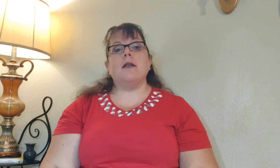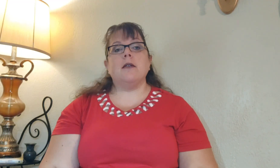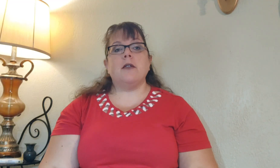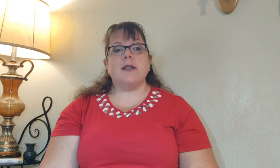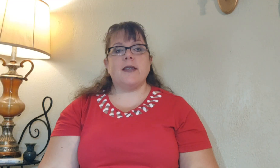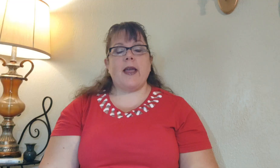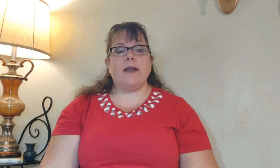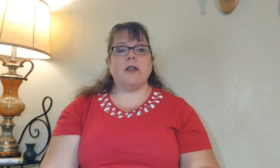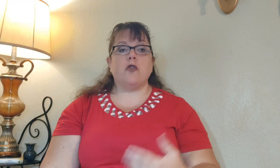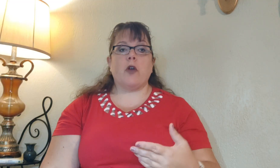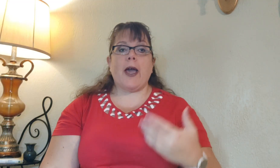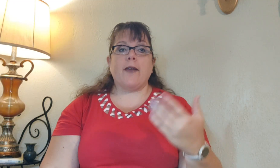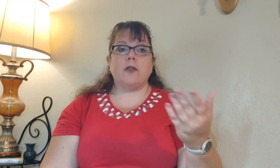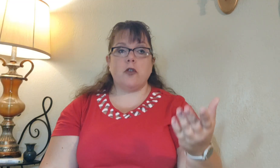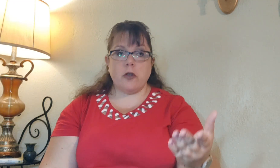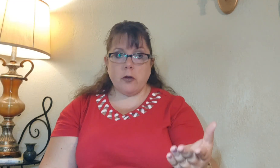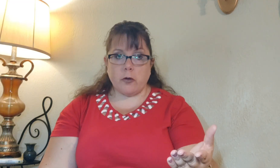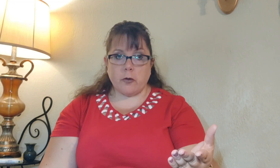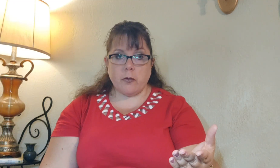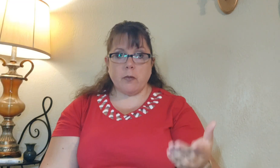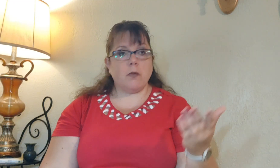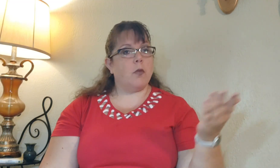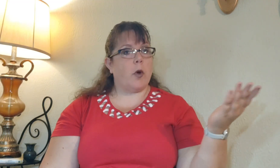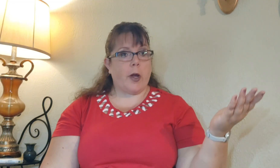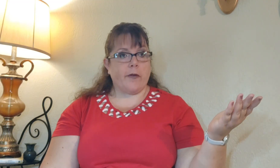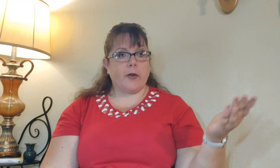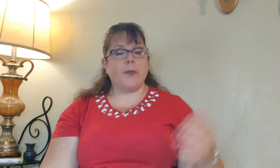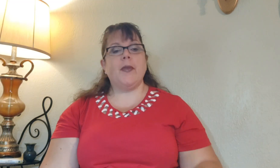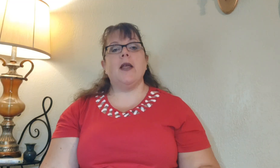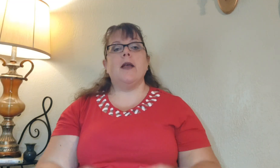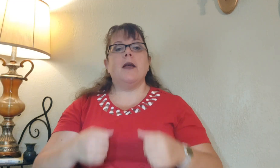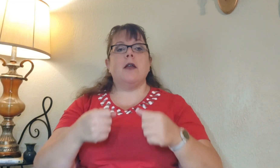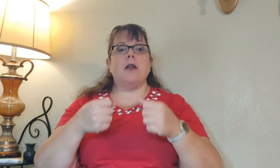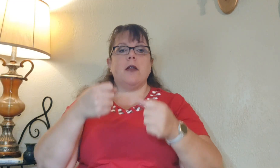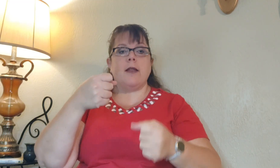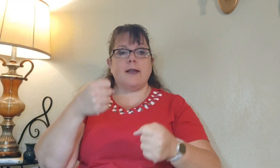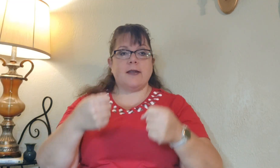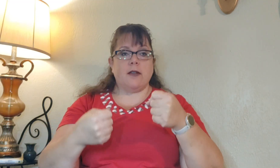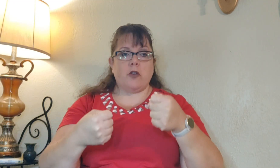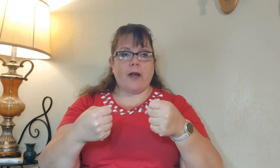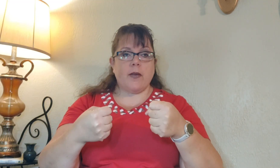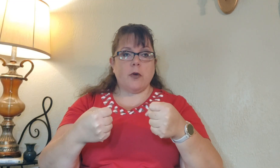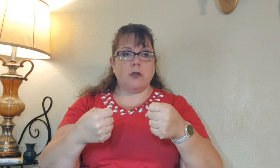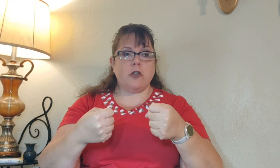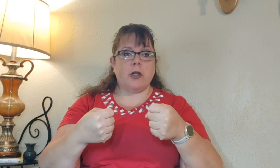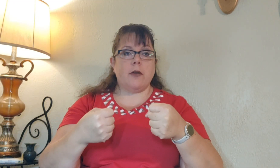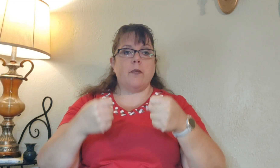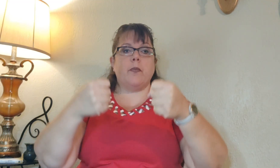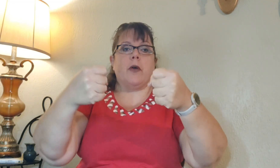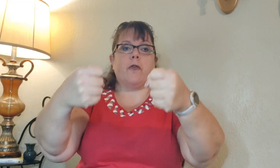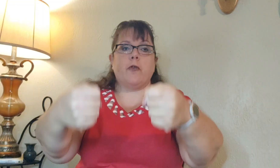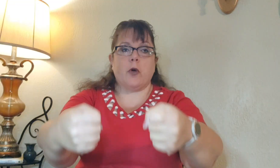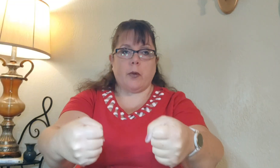And to say to drive to wherever, it's the driving motion, but